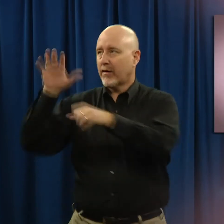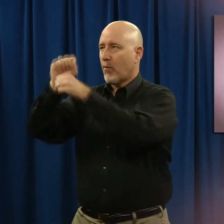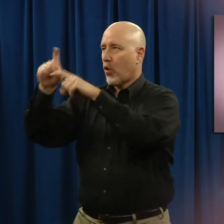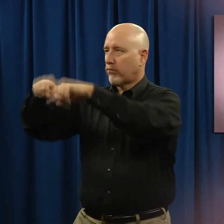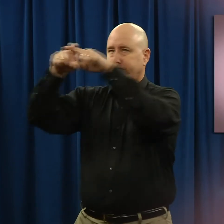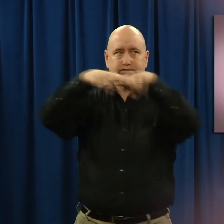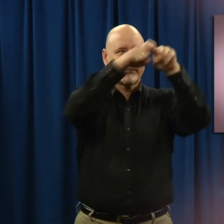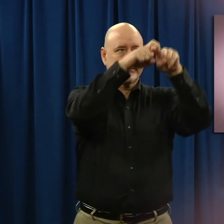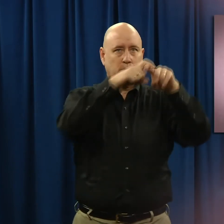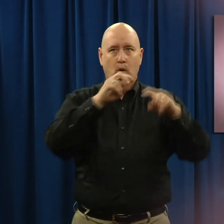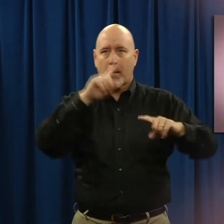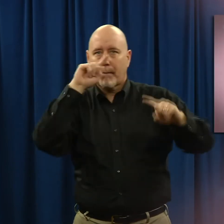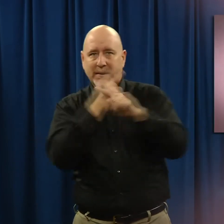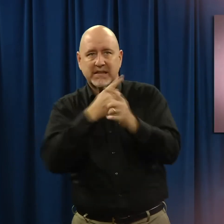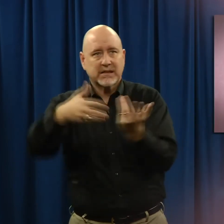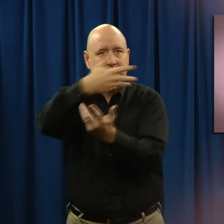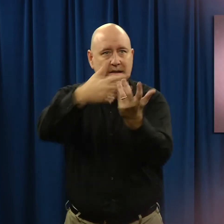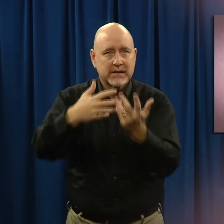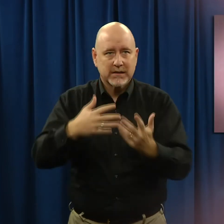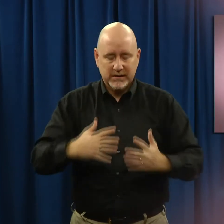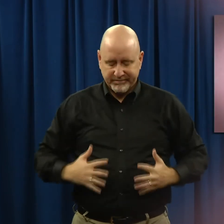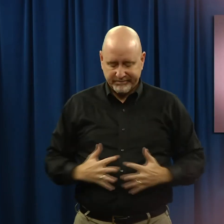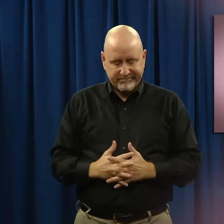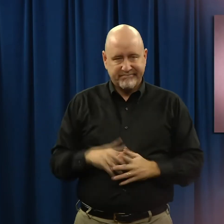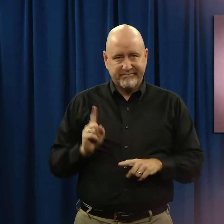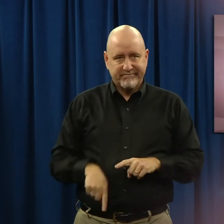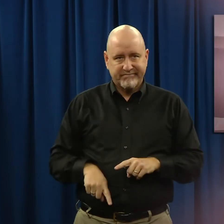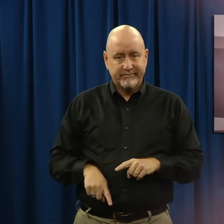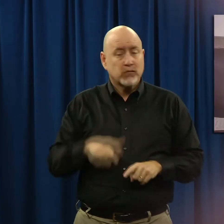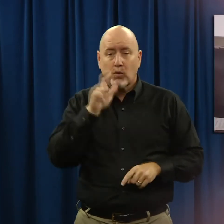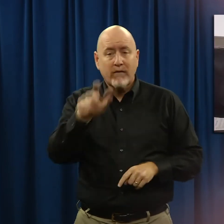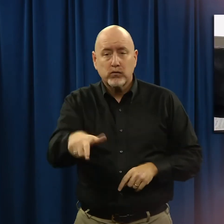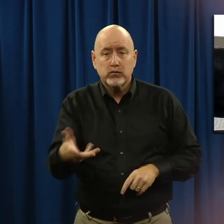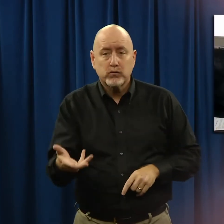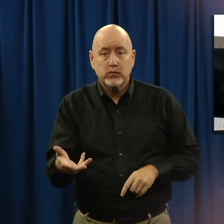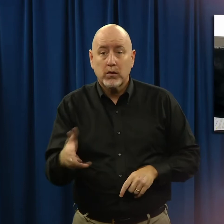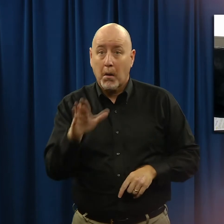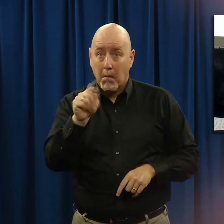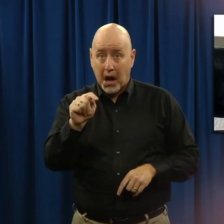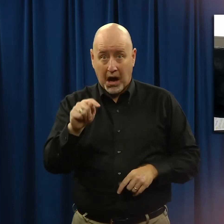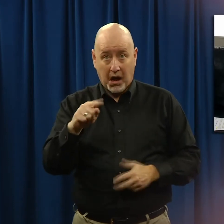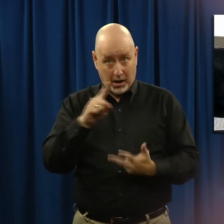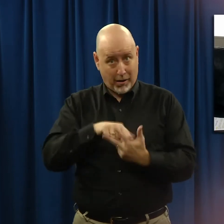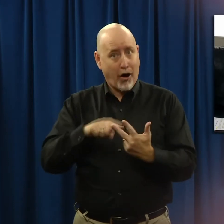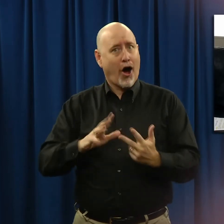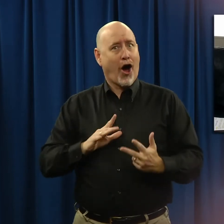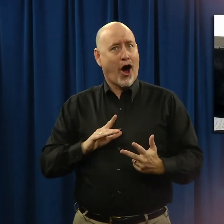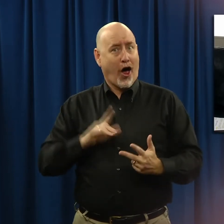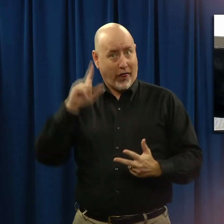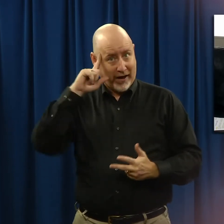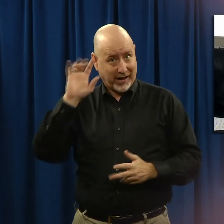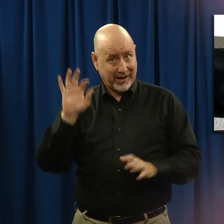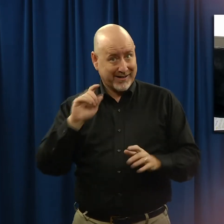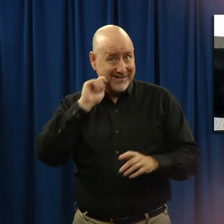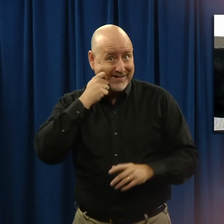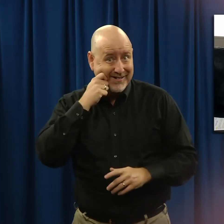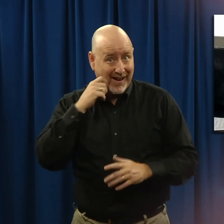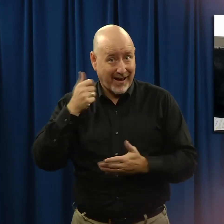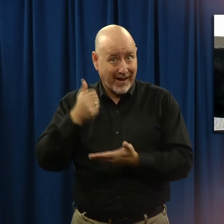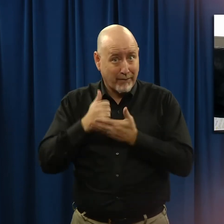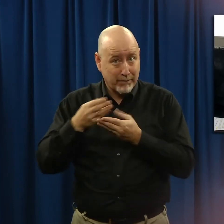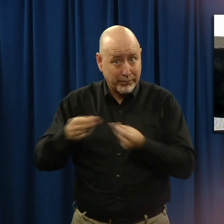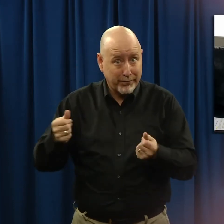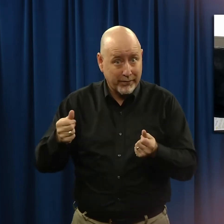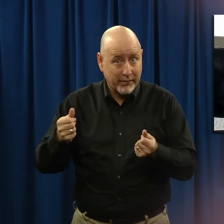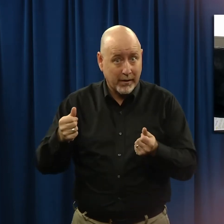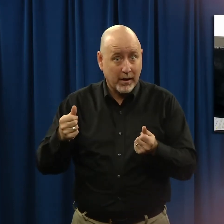aspirations or miss out on various social functions. However, what seems to be a quick solution carries with it